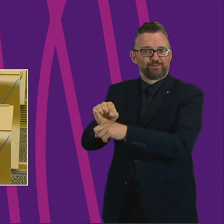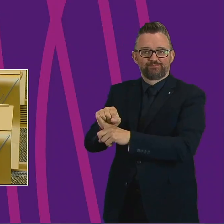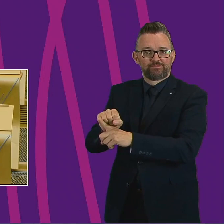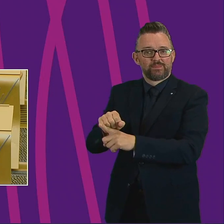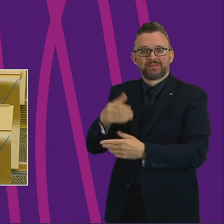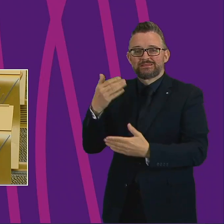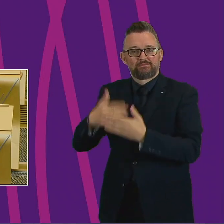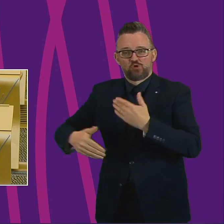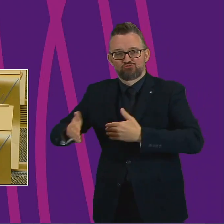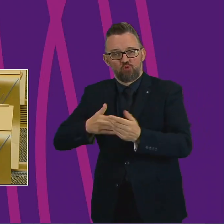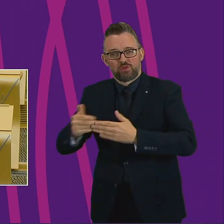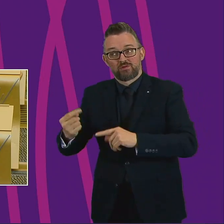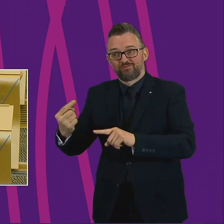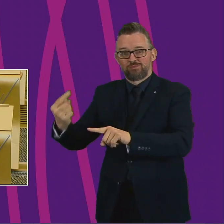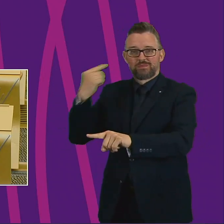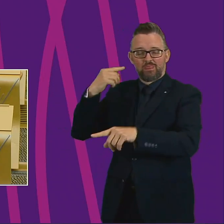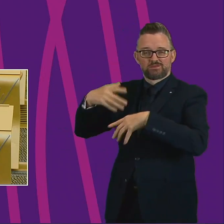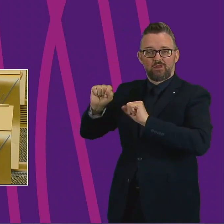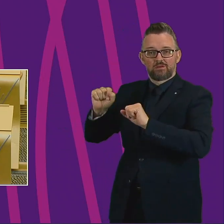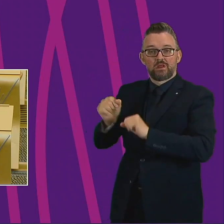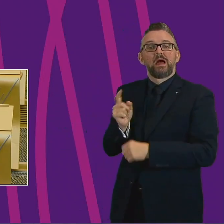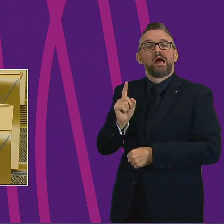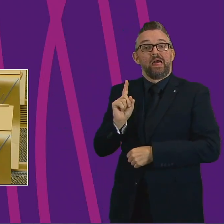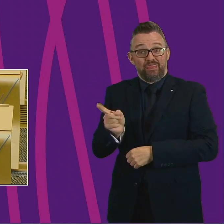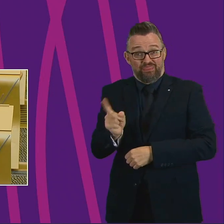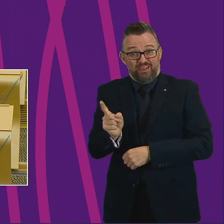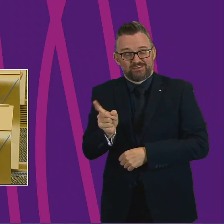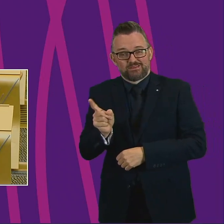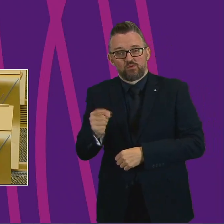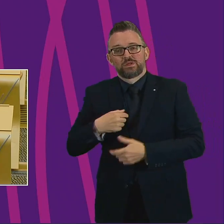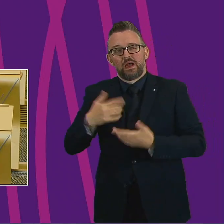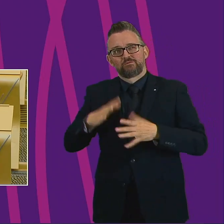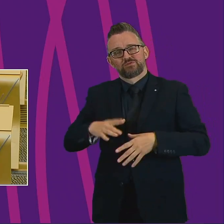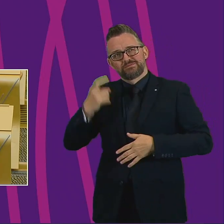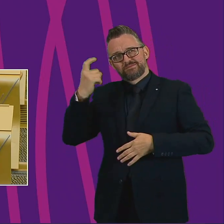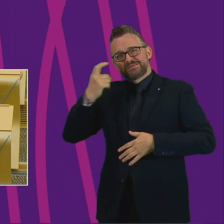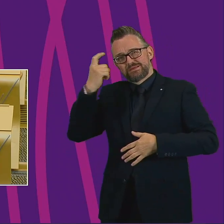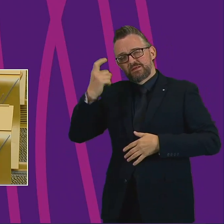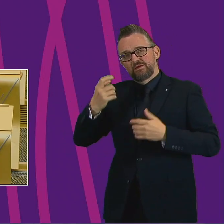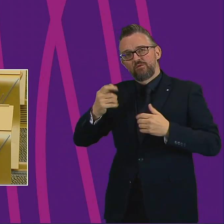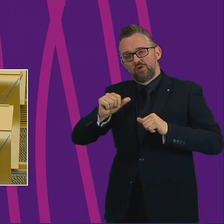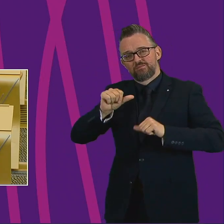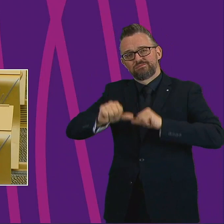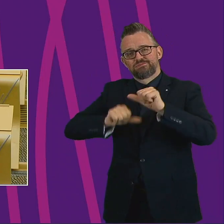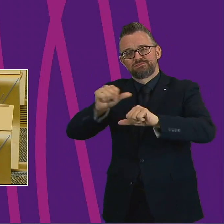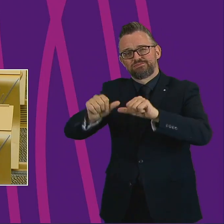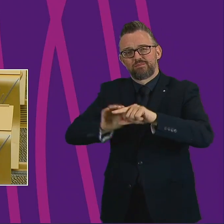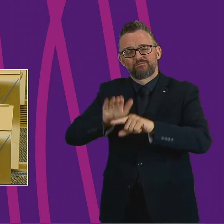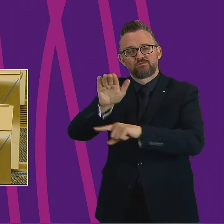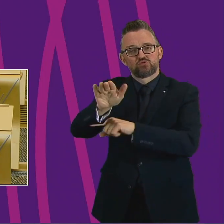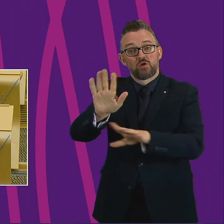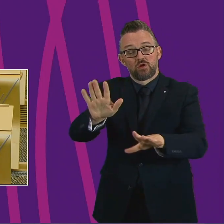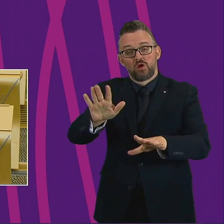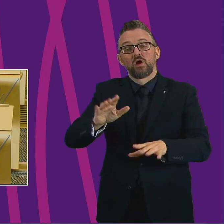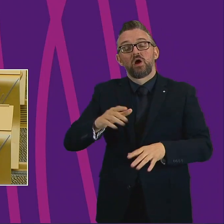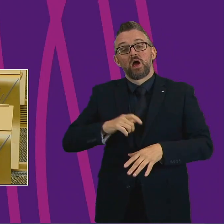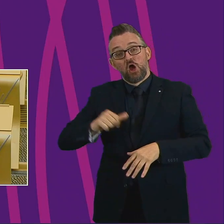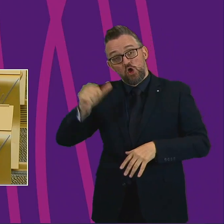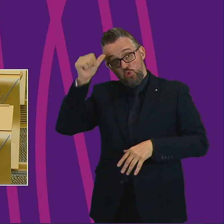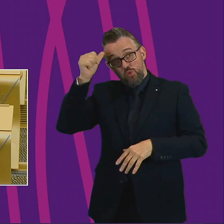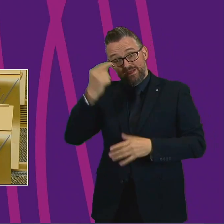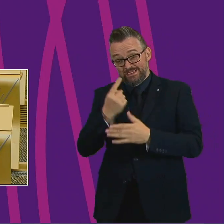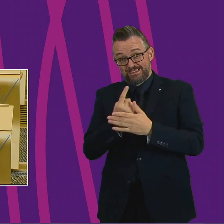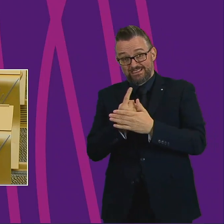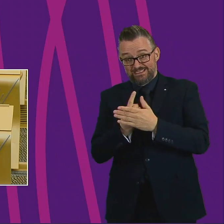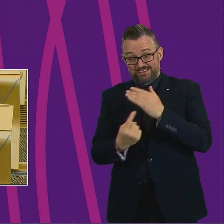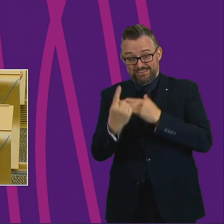addressed at the outset, and that is part of what we need to consider as we progress, because we know that single